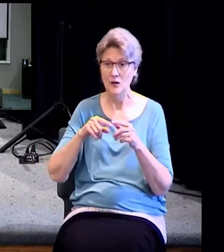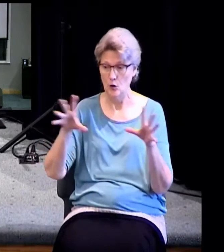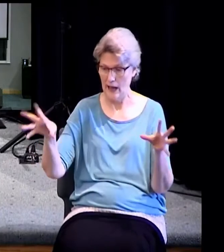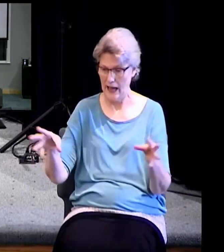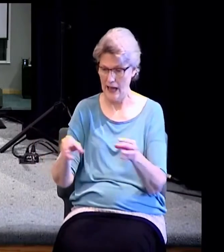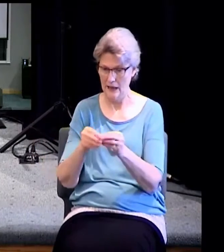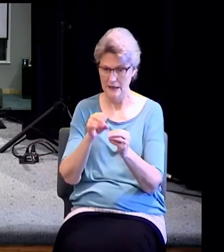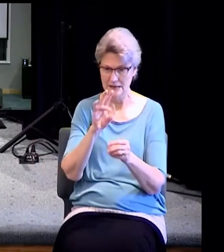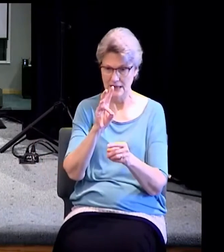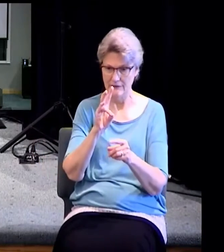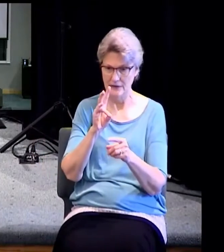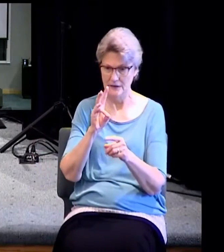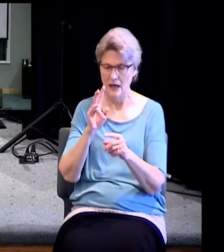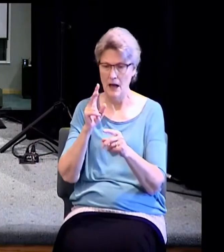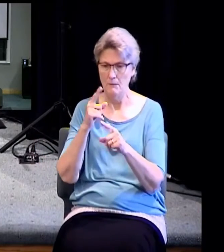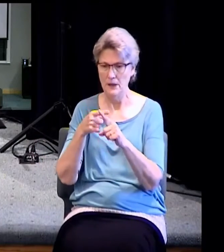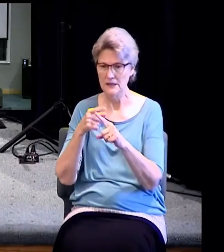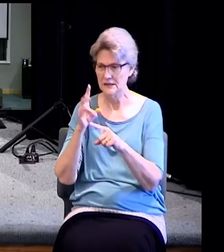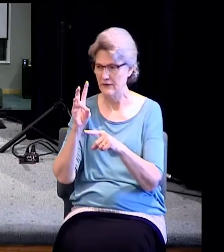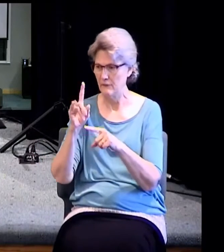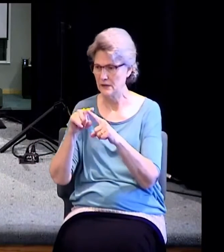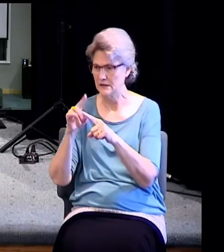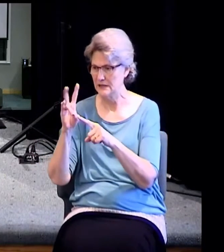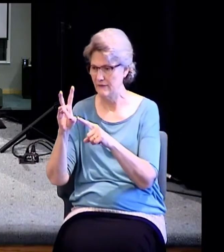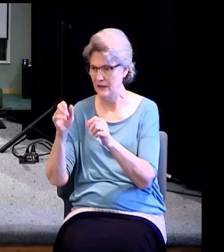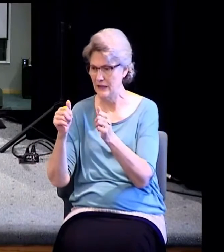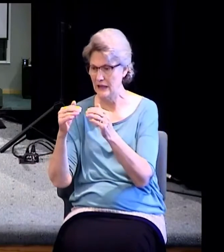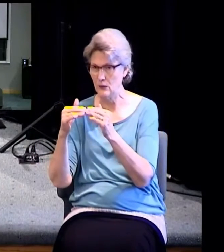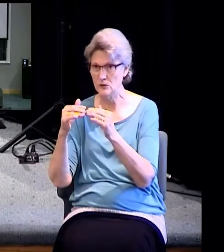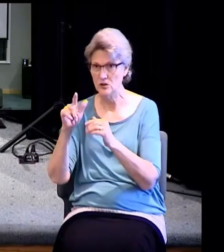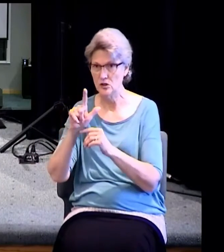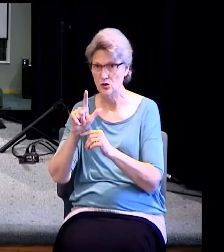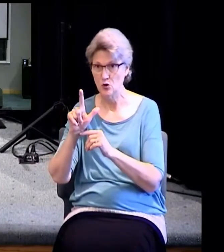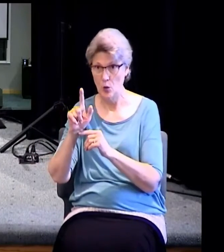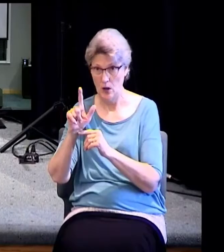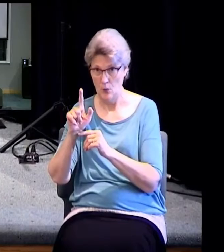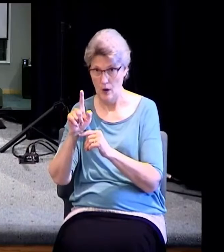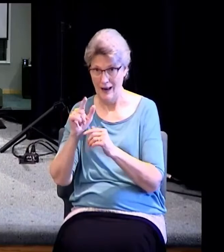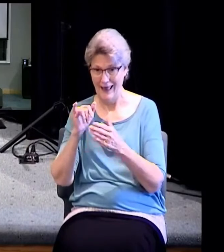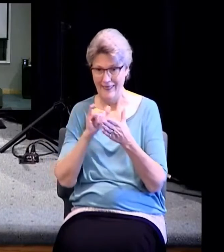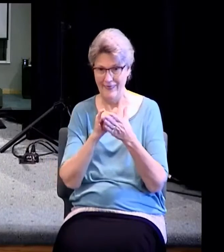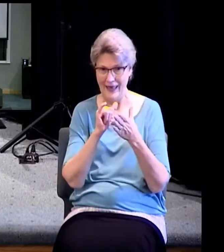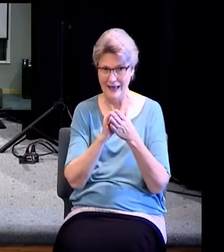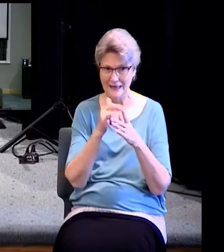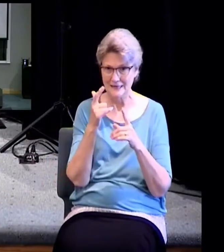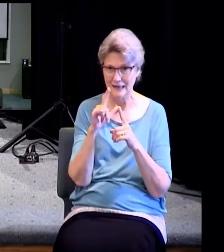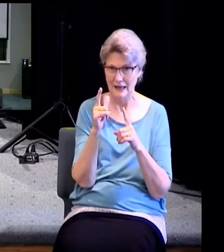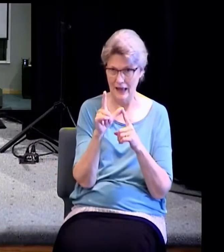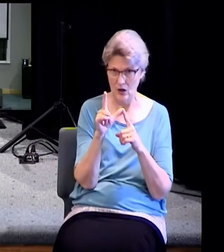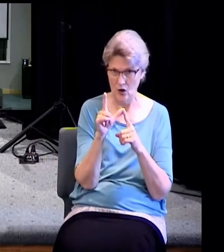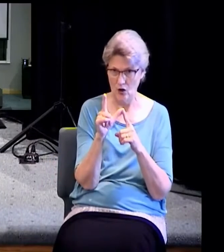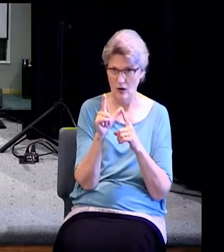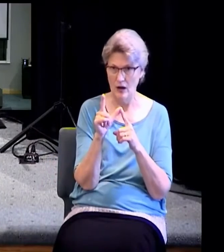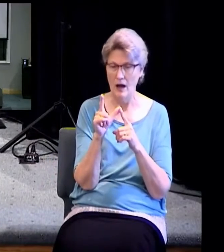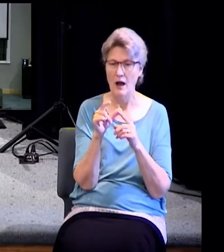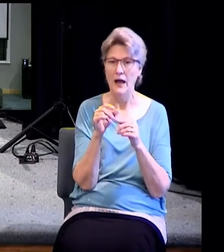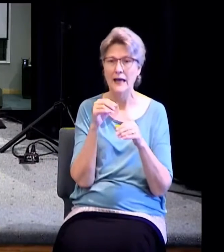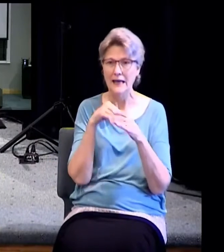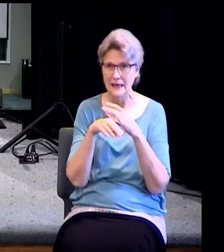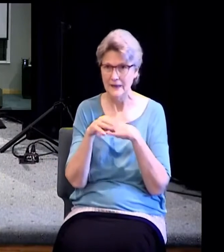God. These three mountains together represent cleansing,